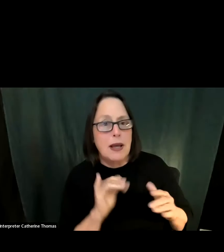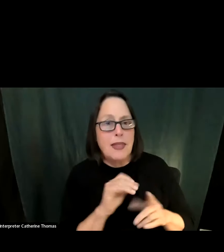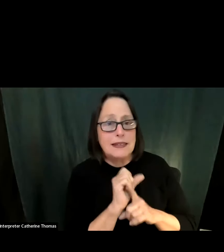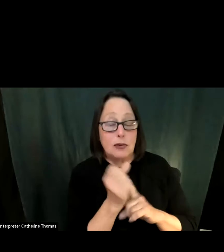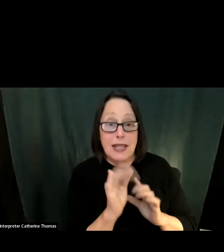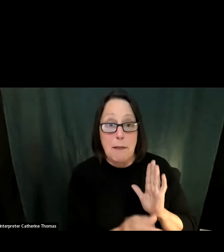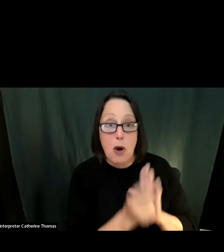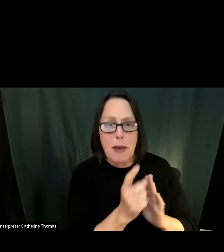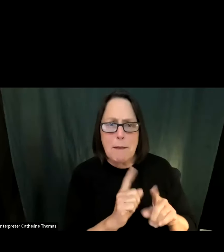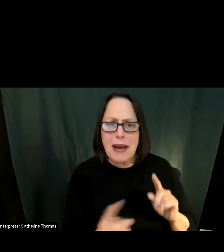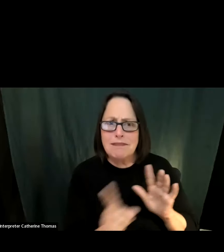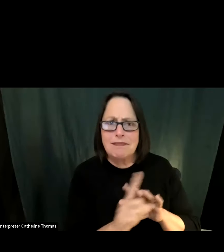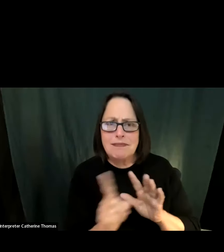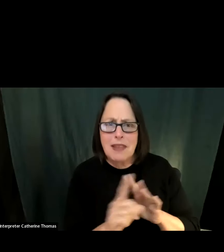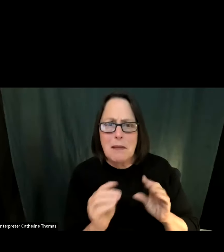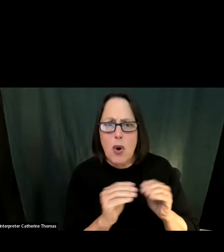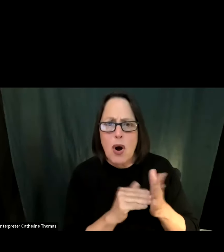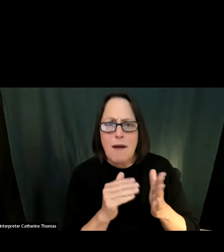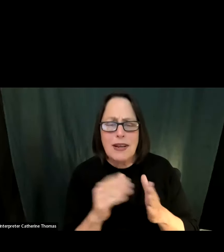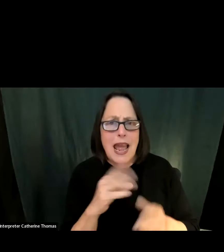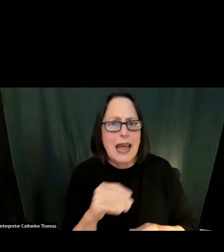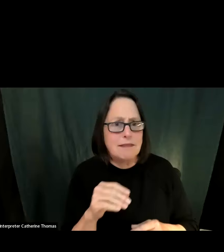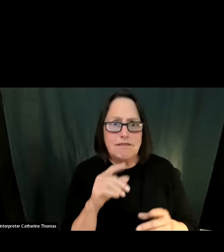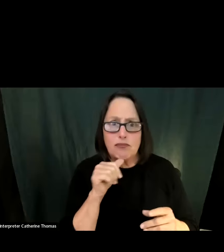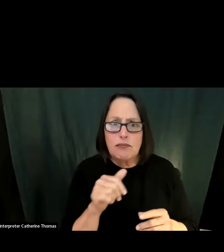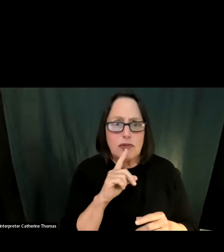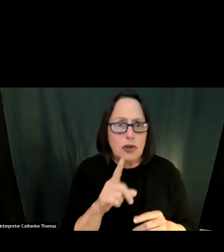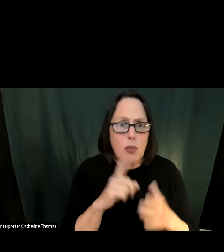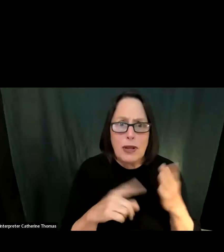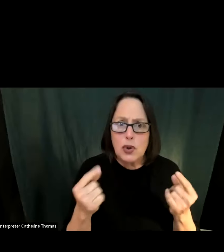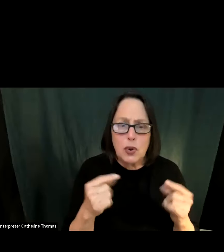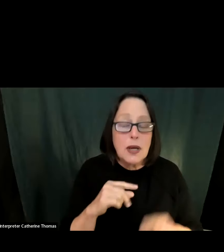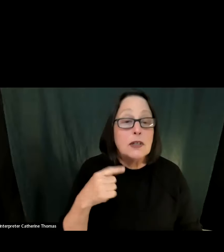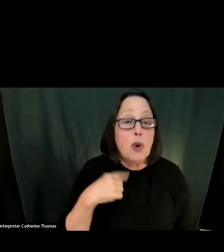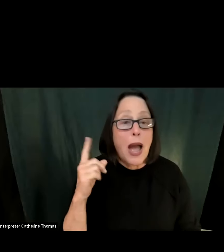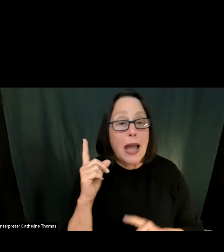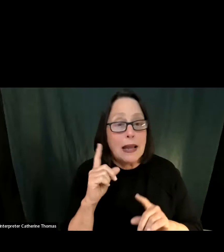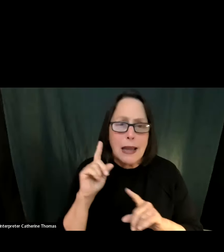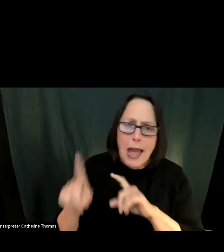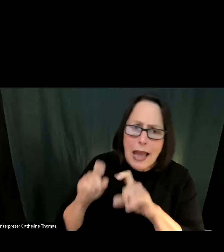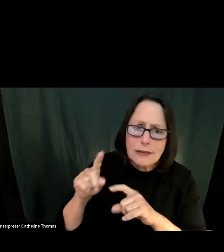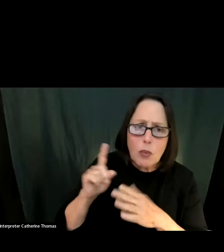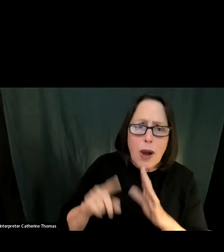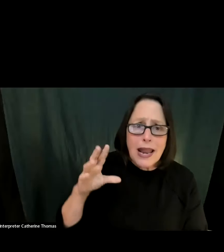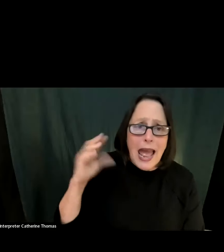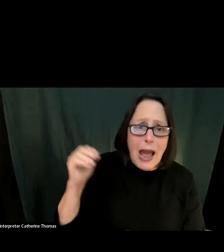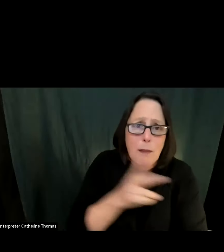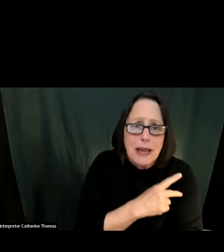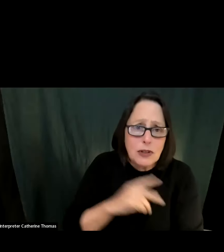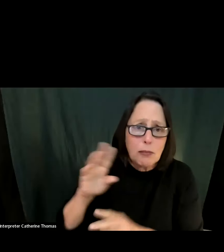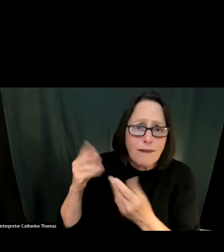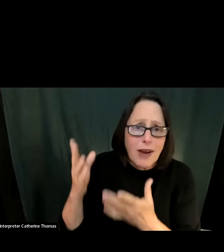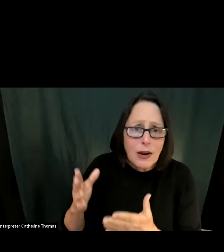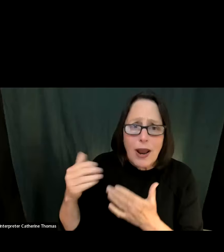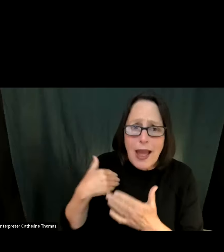these episodes were getting more common and they weren't sure what to do. And so I asked some questions about what their outpatient provider situation looked like, and they didn't